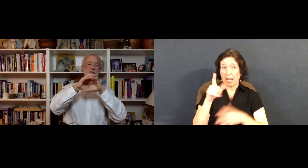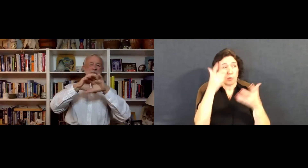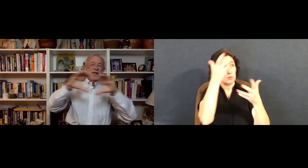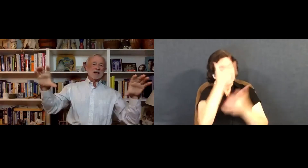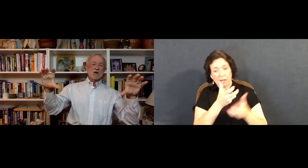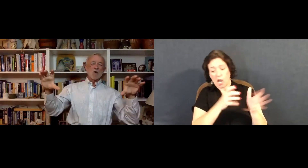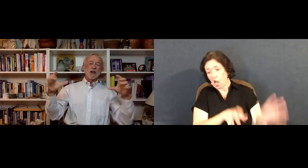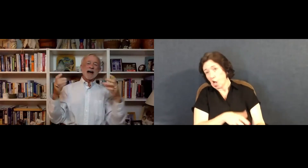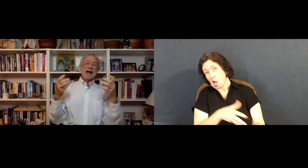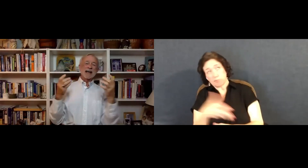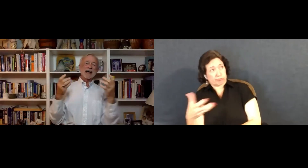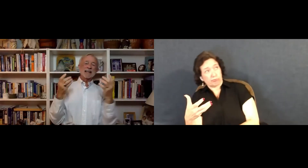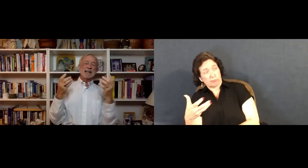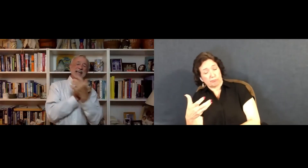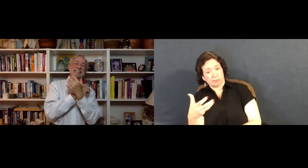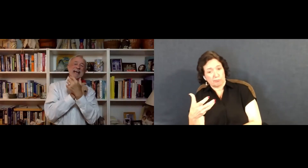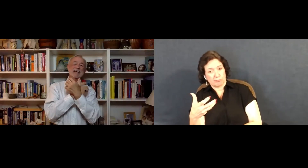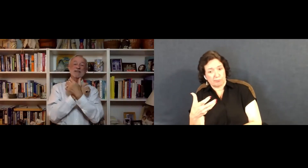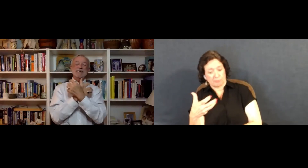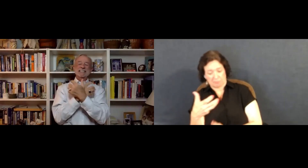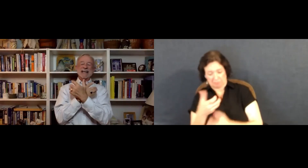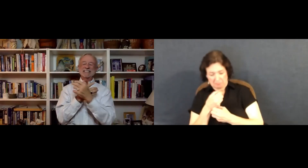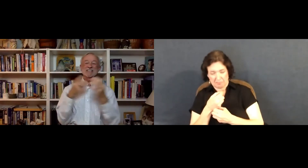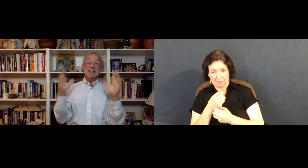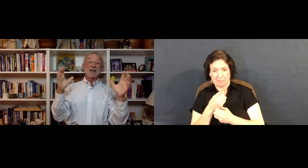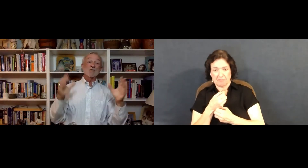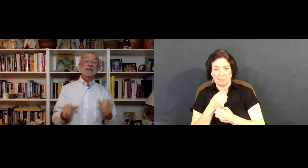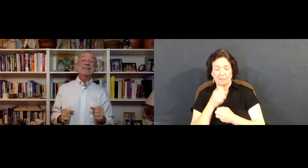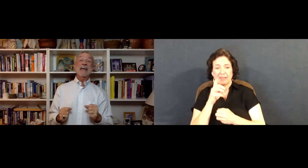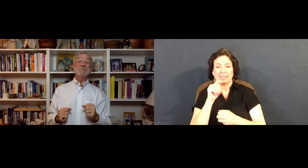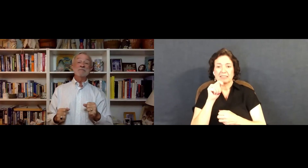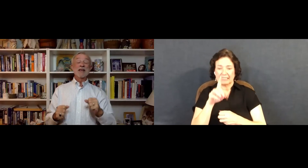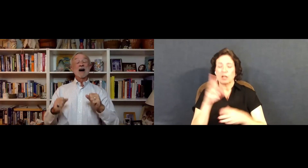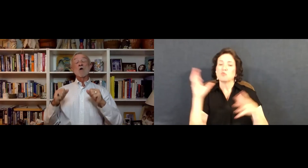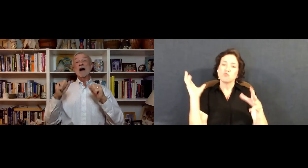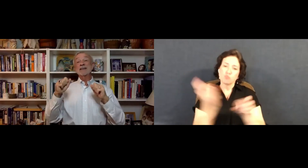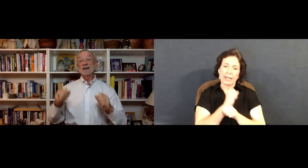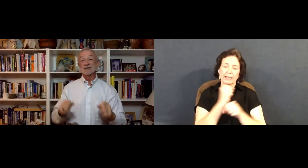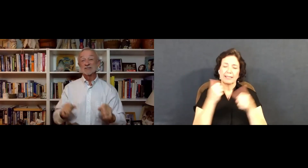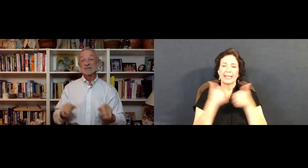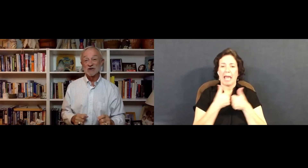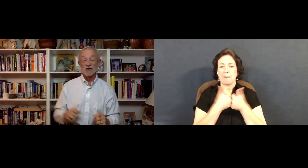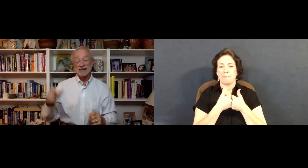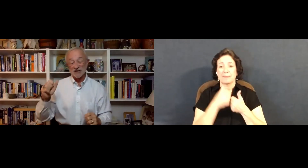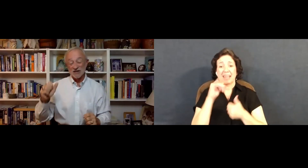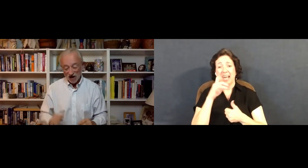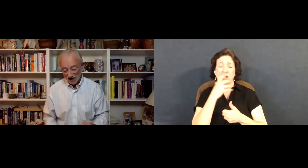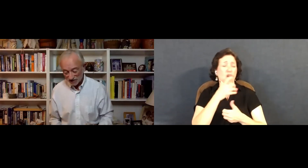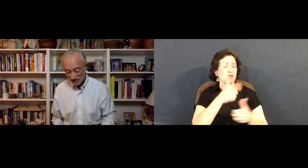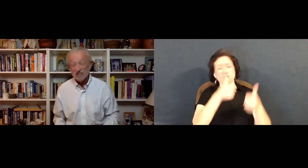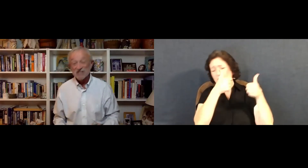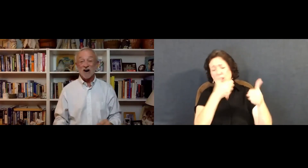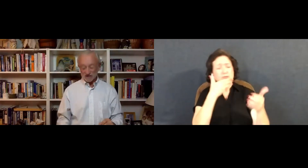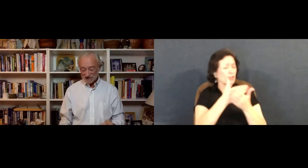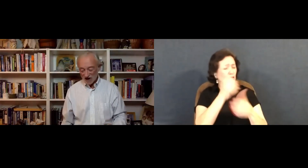on the goal line, just catching that to catch that touchdown to win the game. Oh, Ike yells at Chewie. Great. Good job,